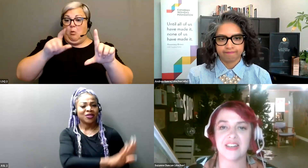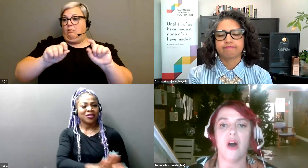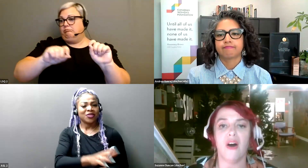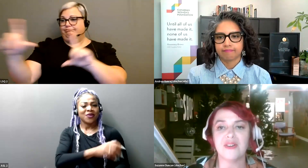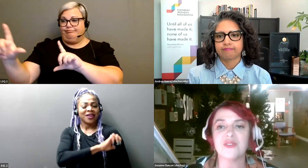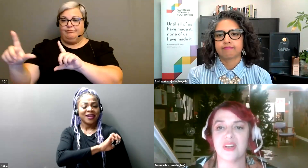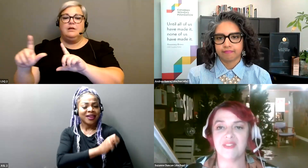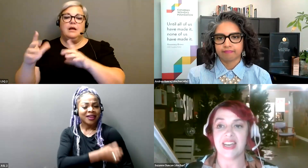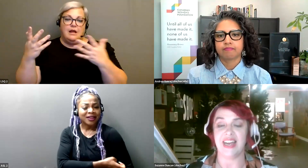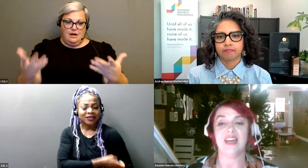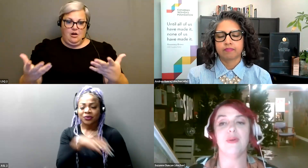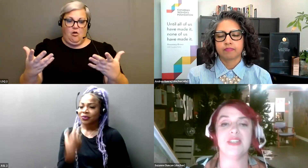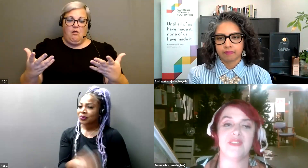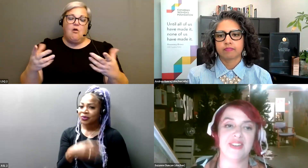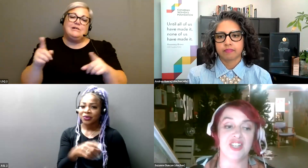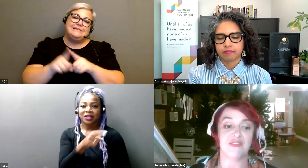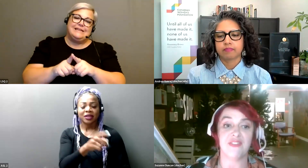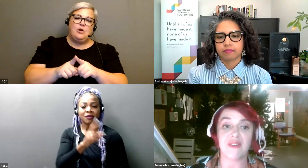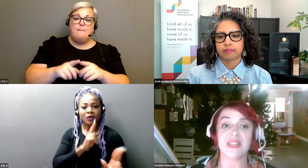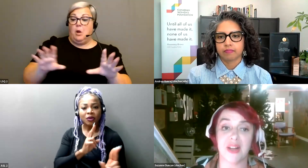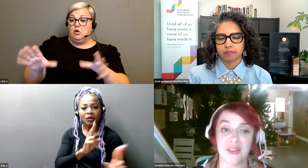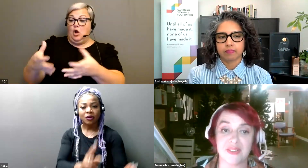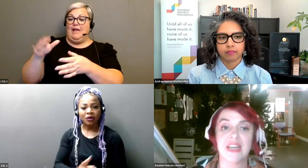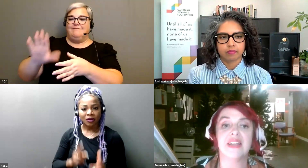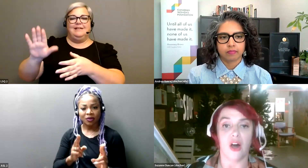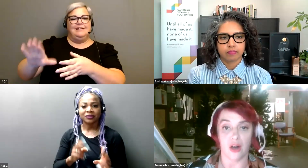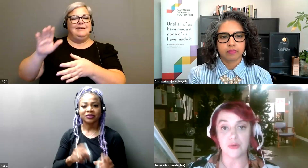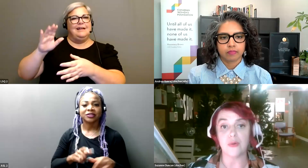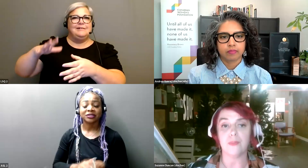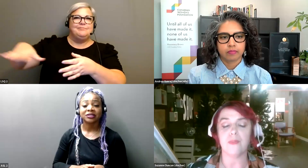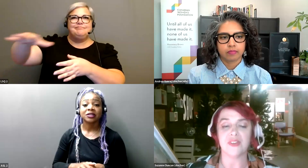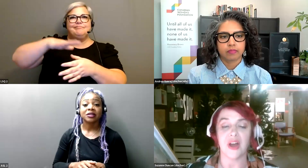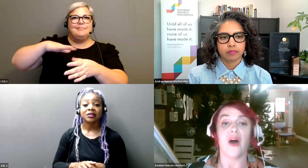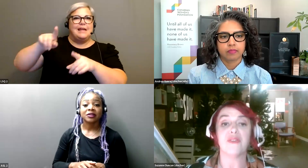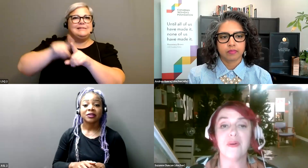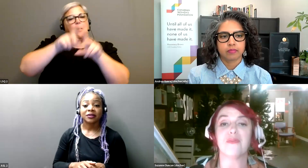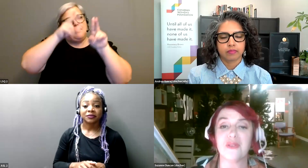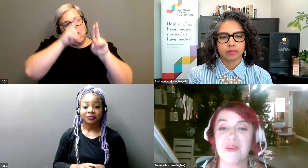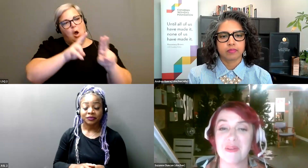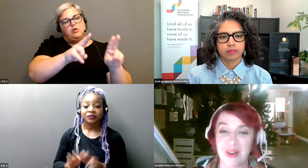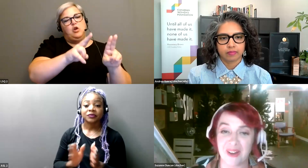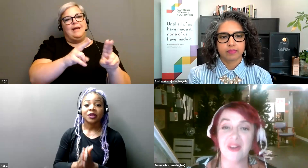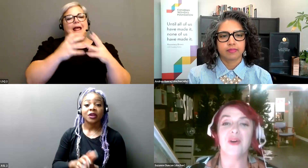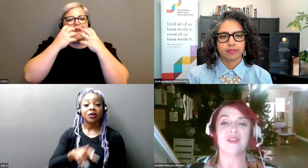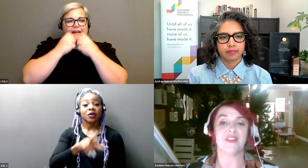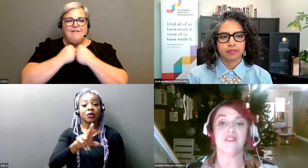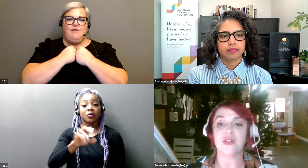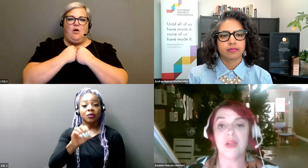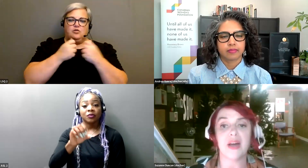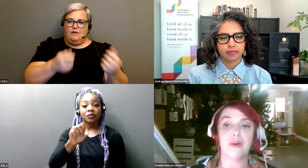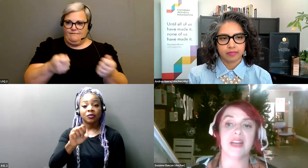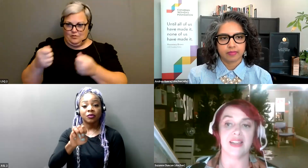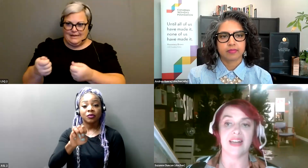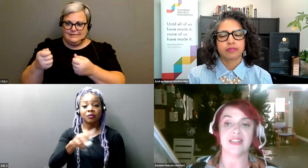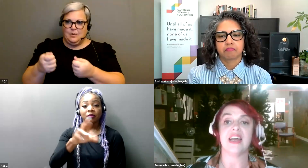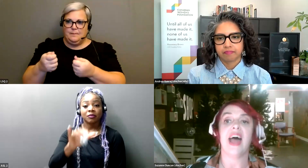Collective honors one of the Canadian Women's Foundation founding mothers, the Honorable Honorable Rosemary Brown, who is the first